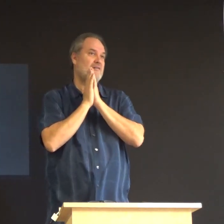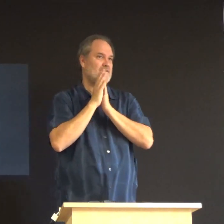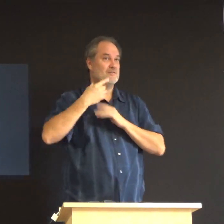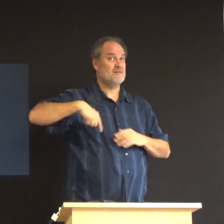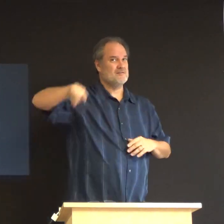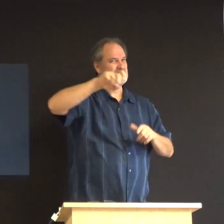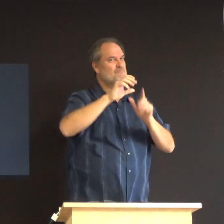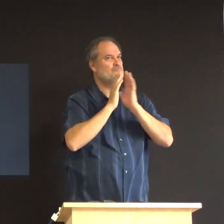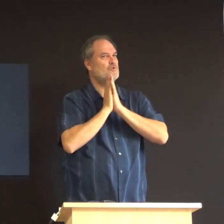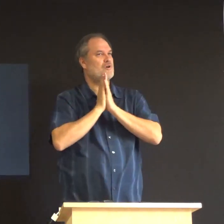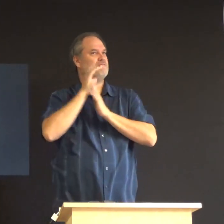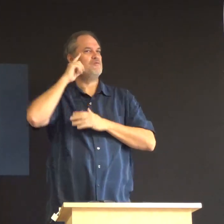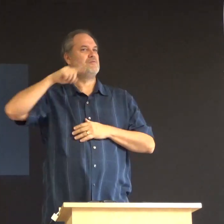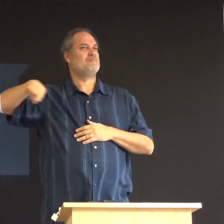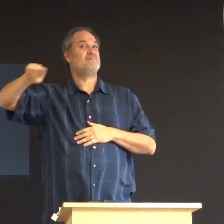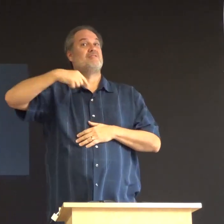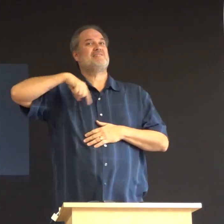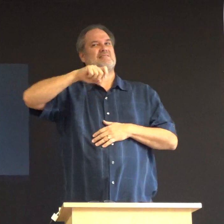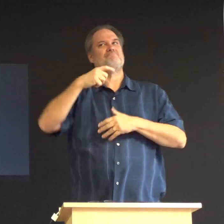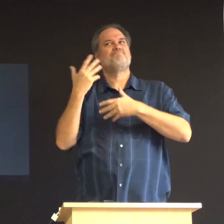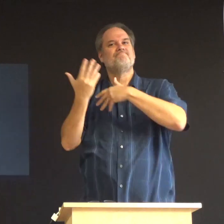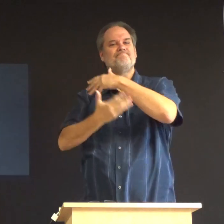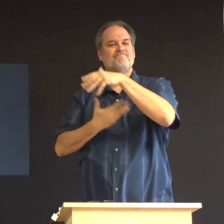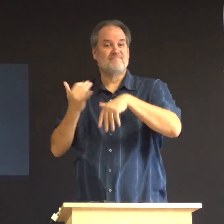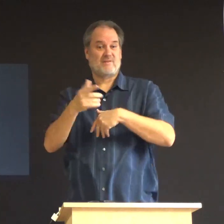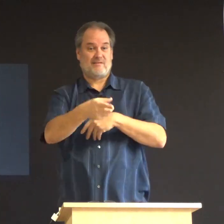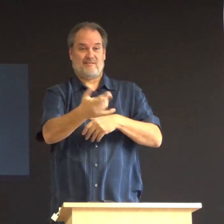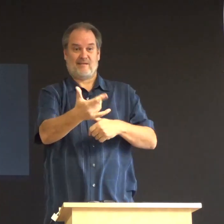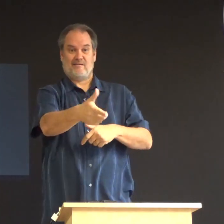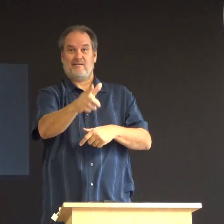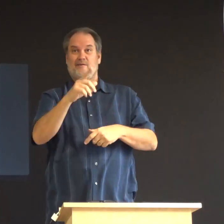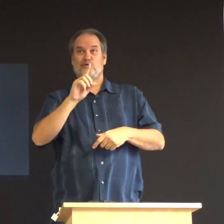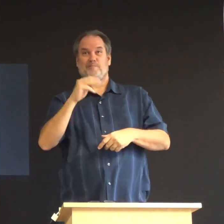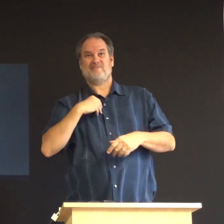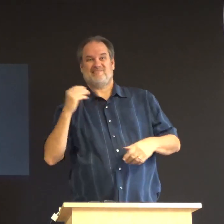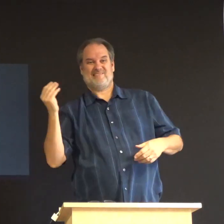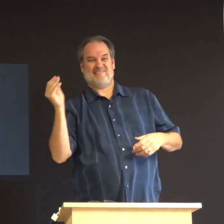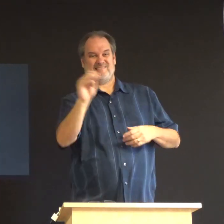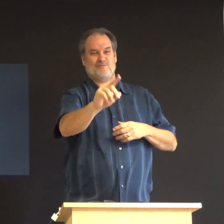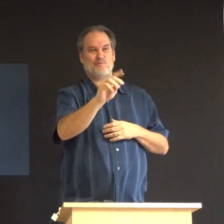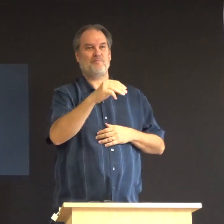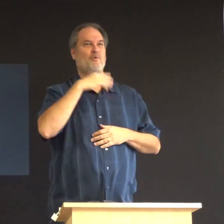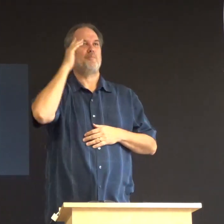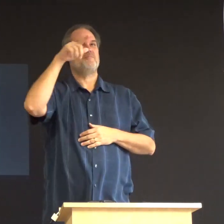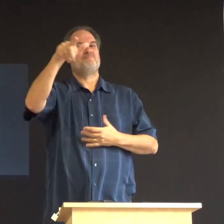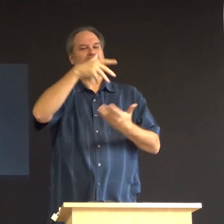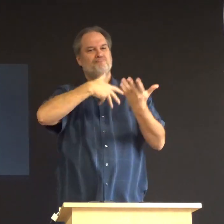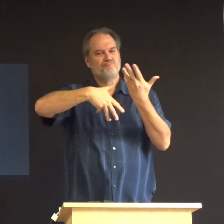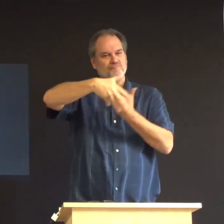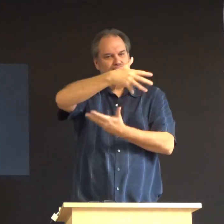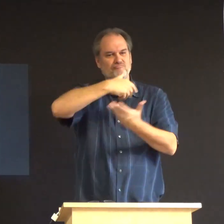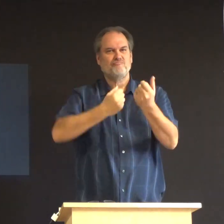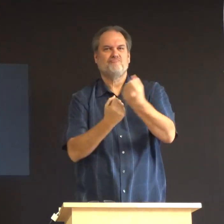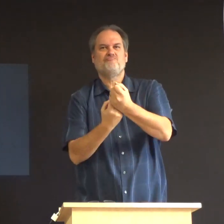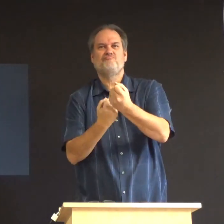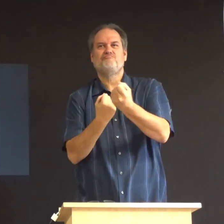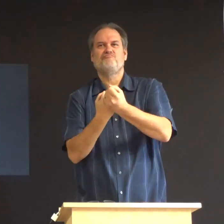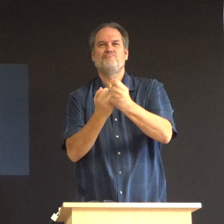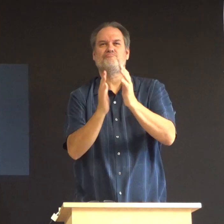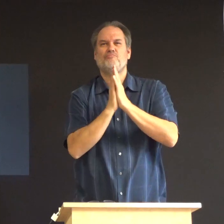churches. We need to pray for them. You know, but on Zoom, I hope that we'll be able to fellowship with